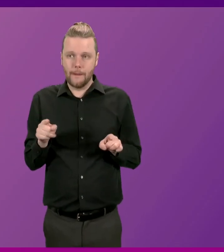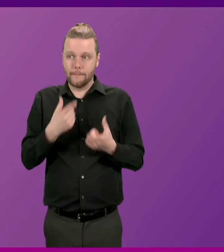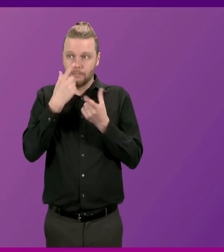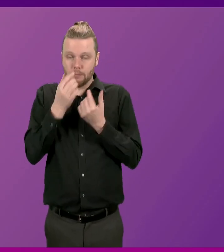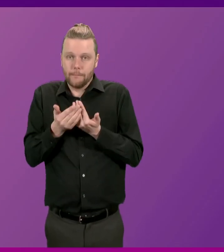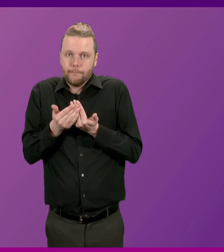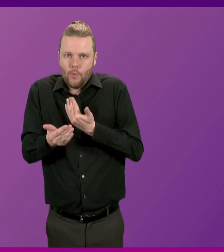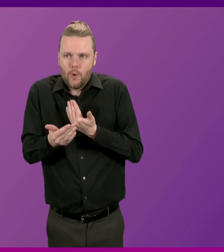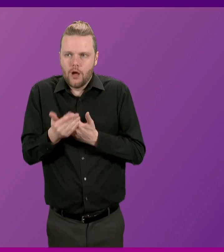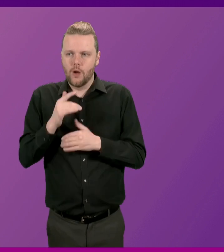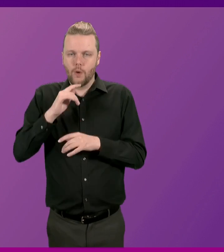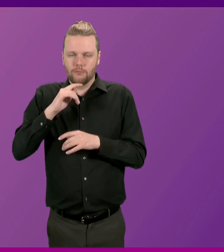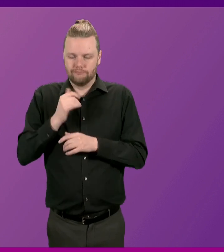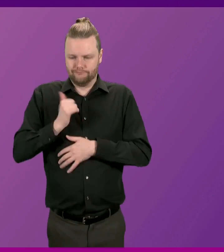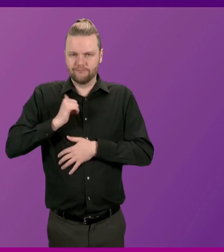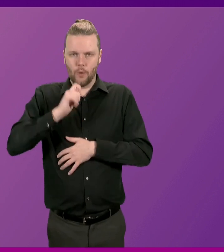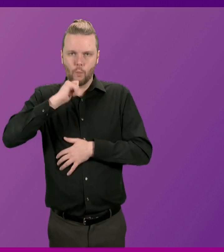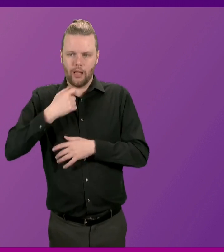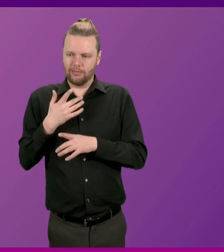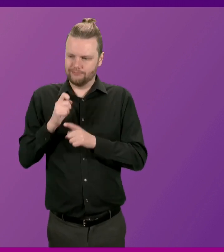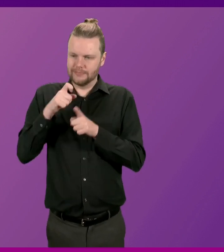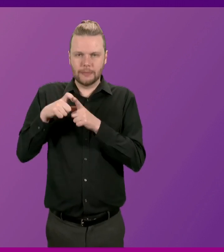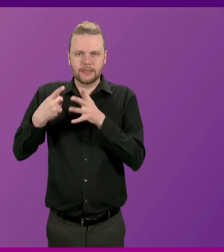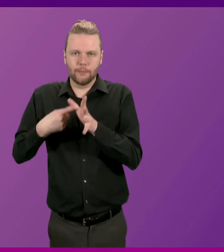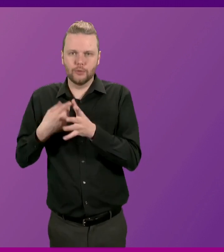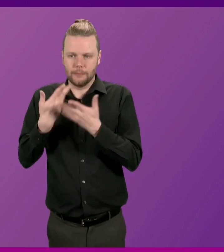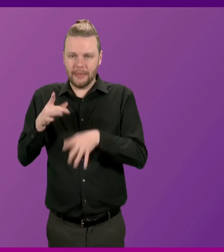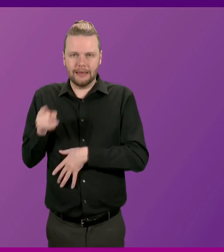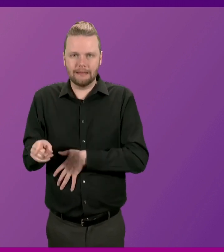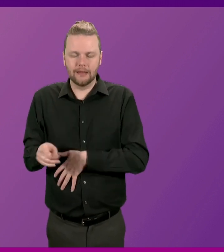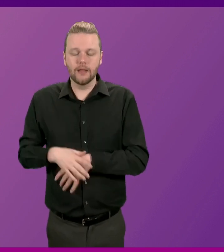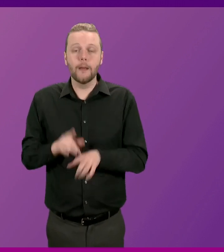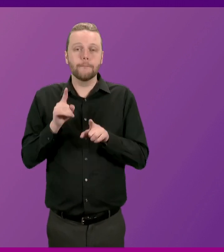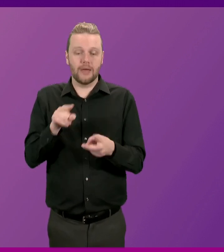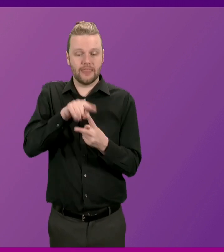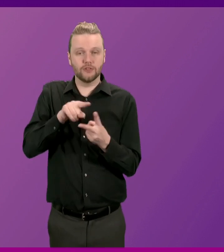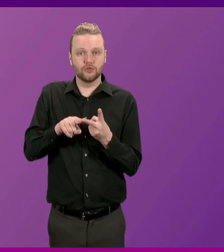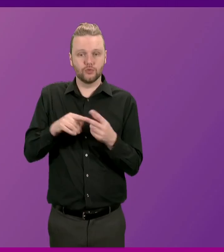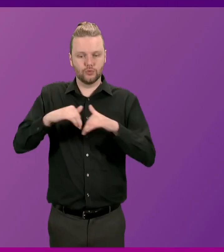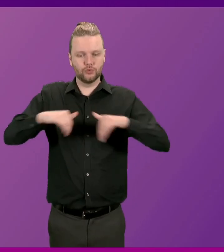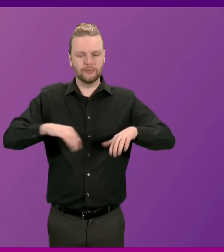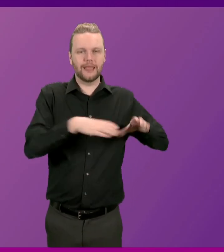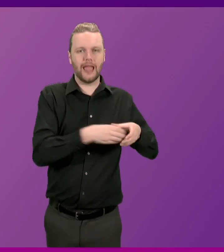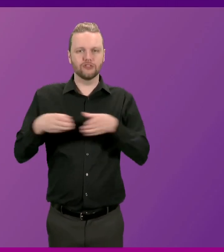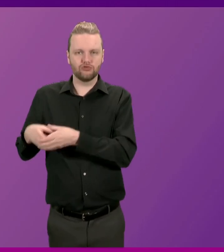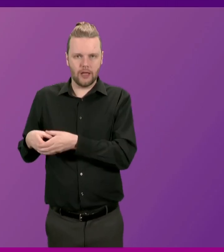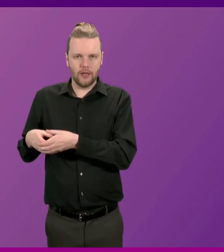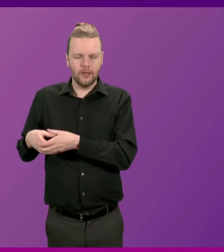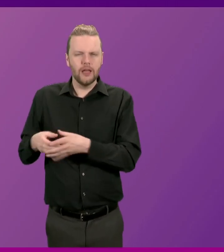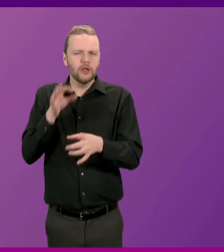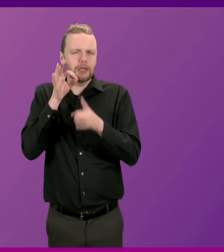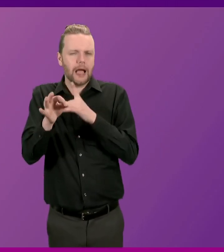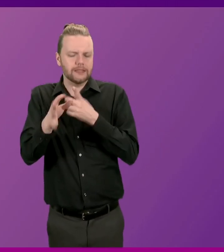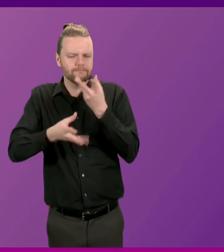have experienced domestic abuse. However, these are two distinct categories. So could you elaborate